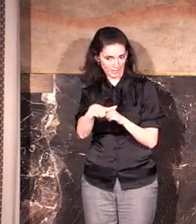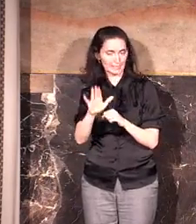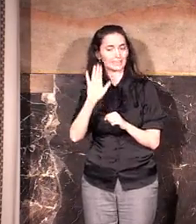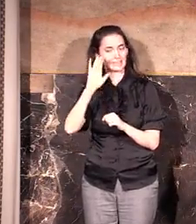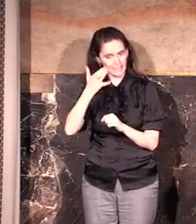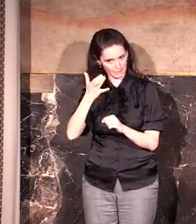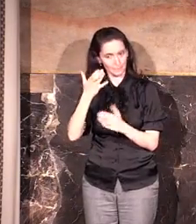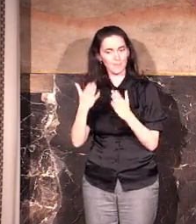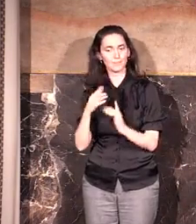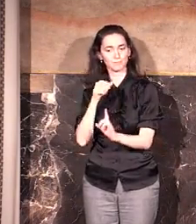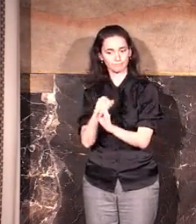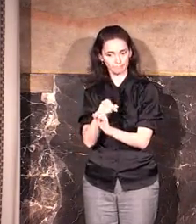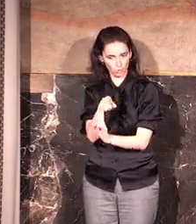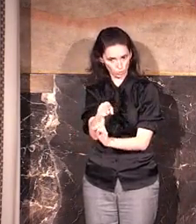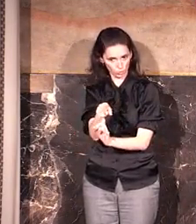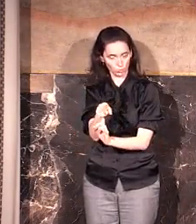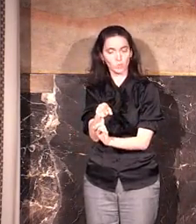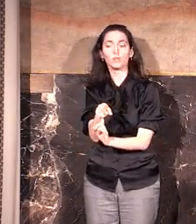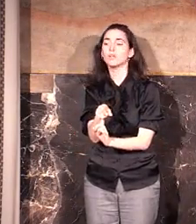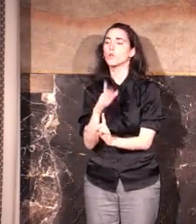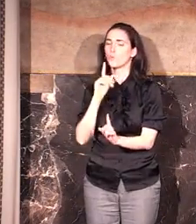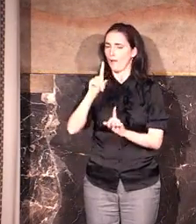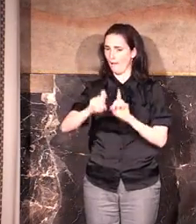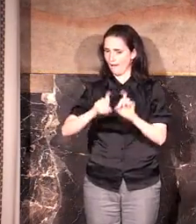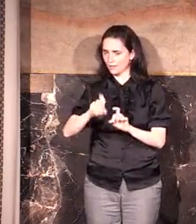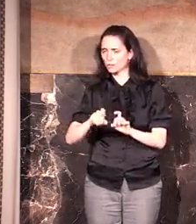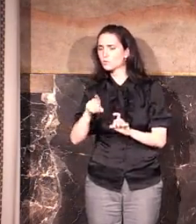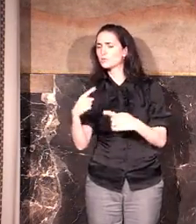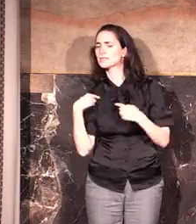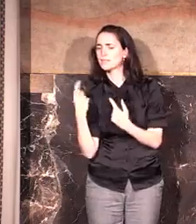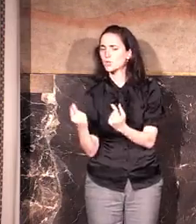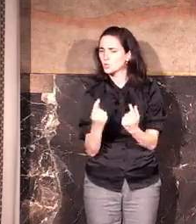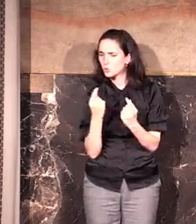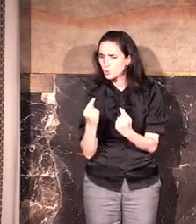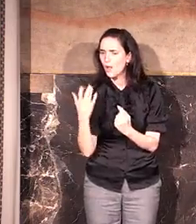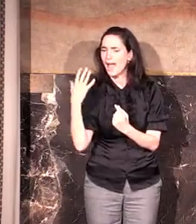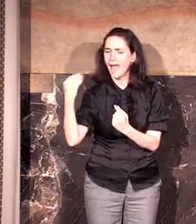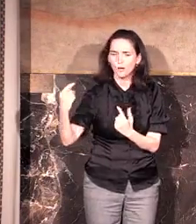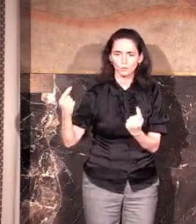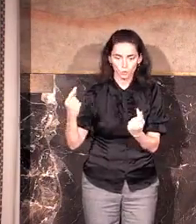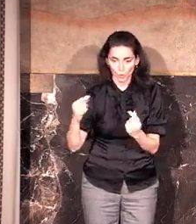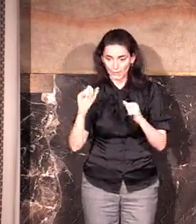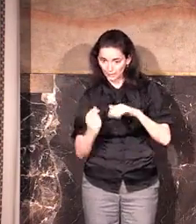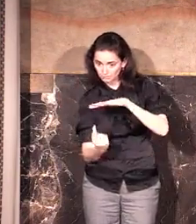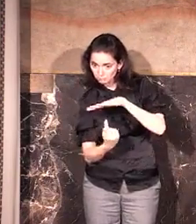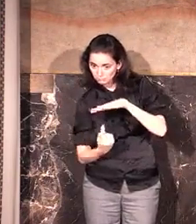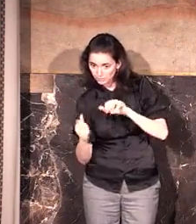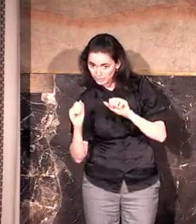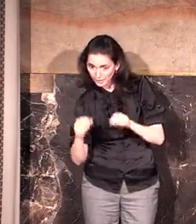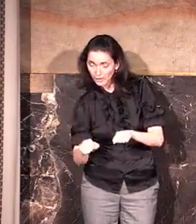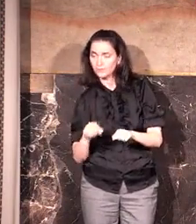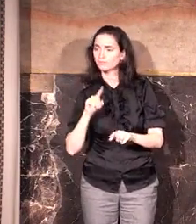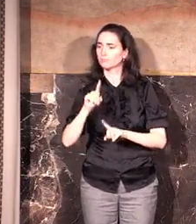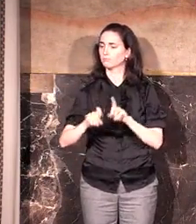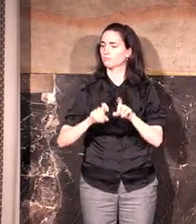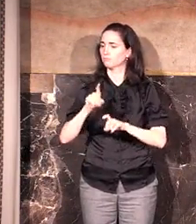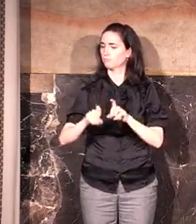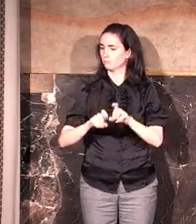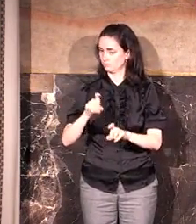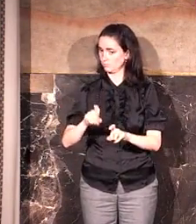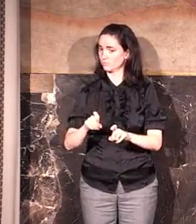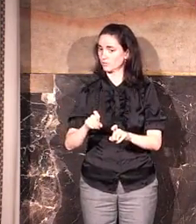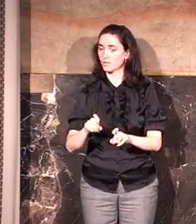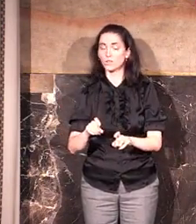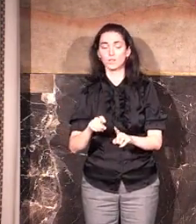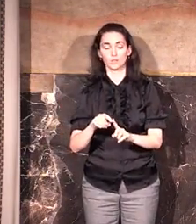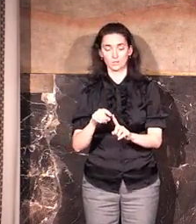COVID-19. They're going to ask you questions about your movements, about your ability to isolate. And then they're going to advise anybody who's